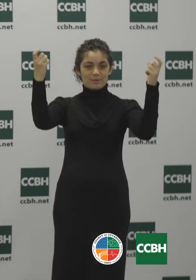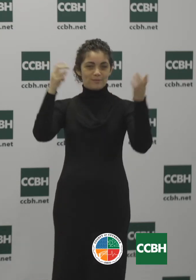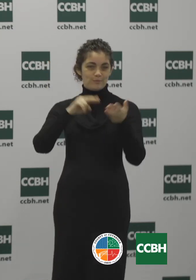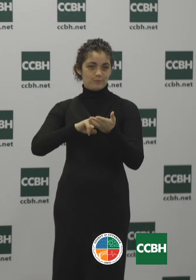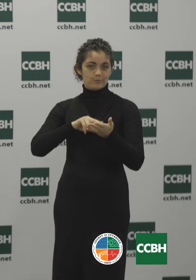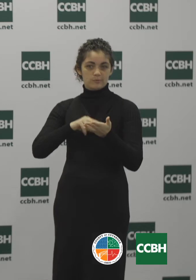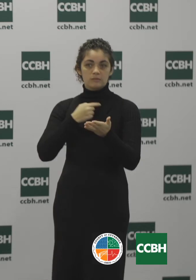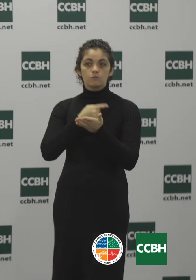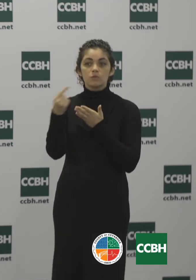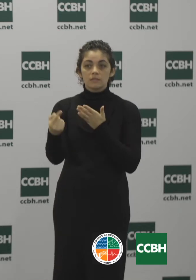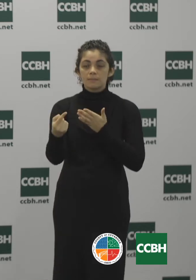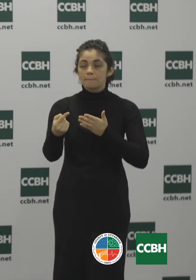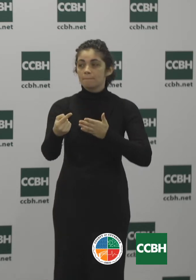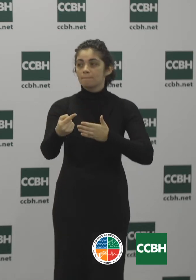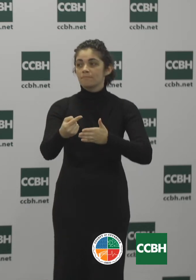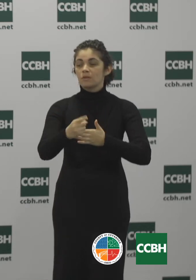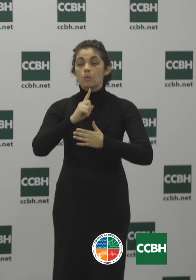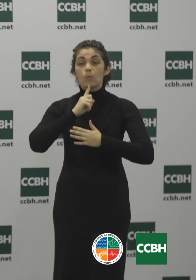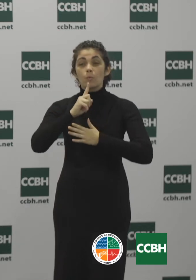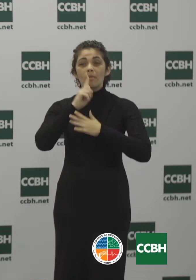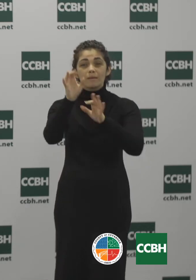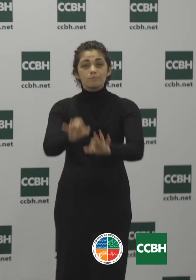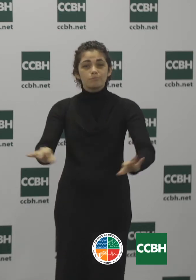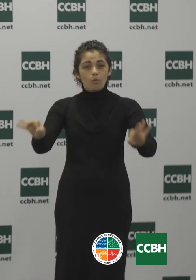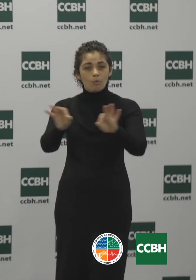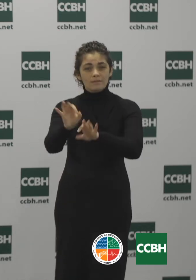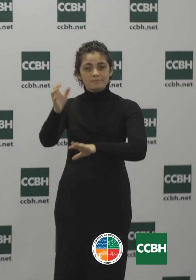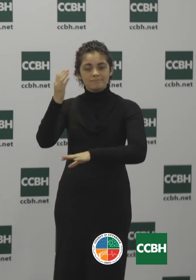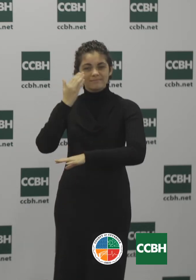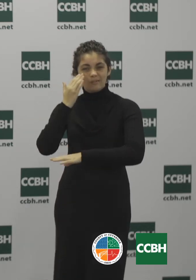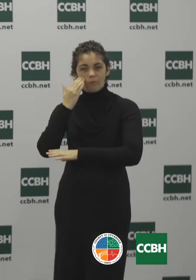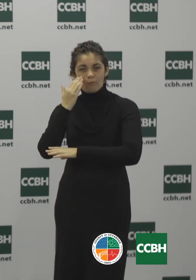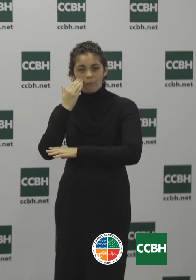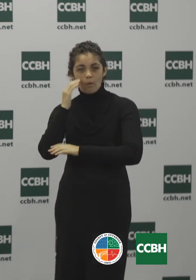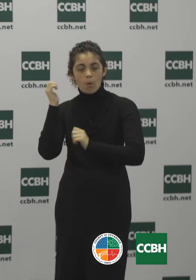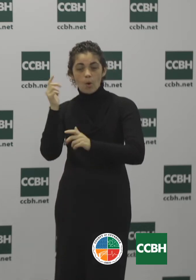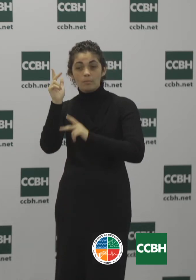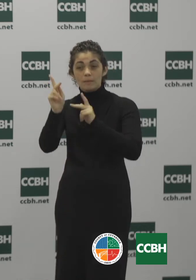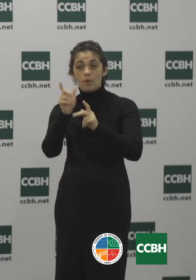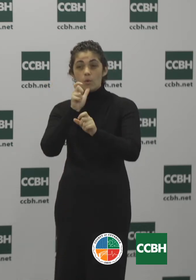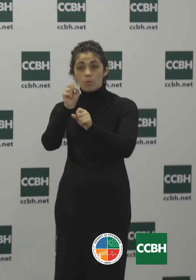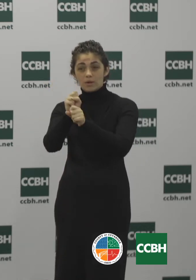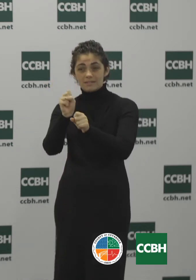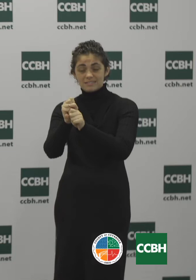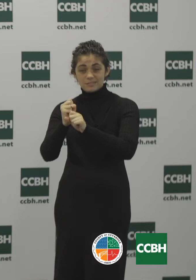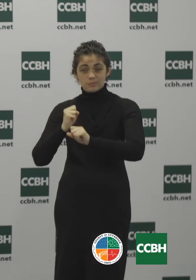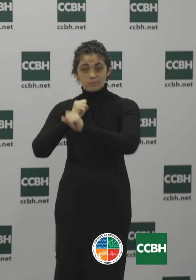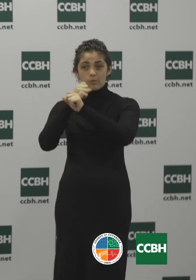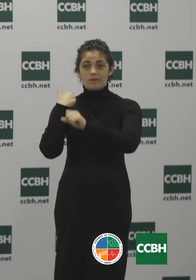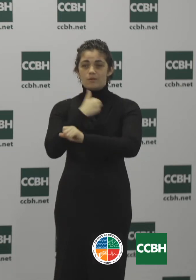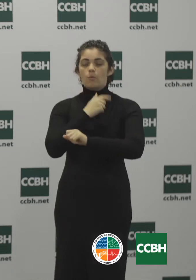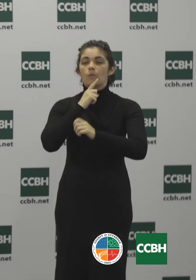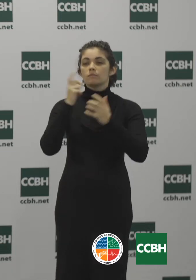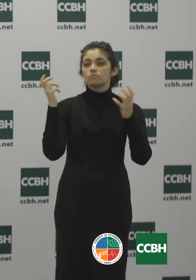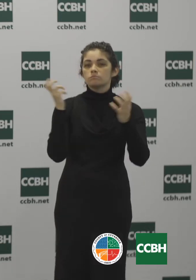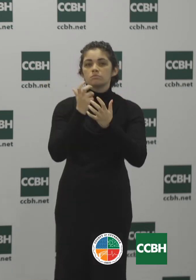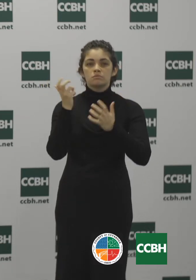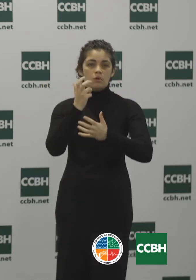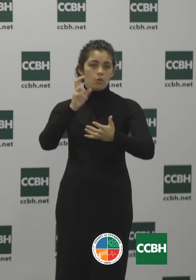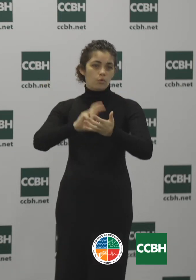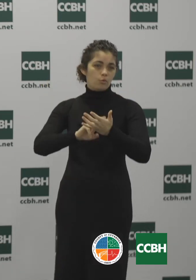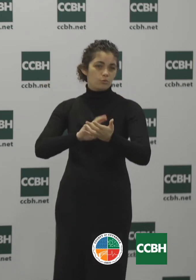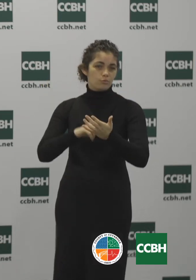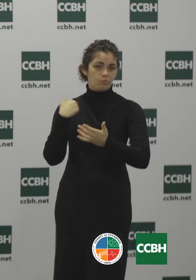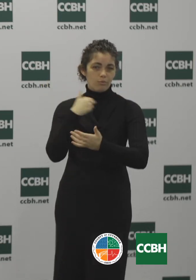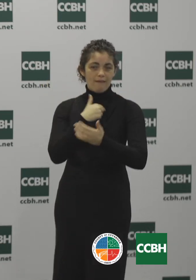And it's a really important time to recognize those on the front lines but we have amazing nurses